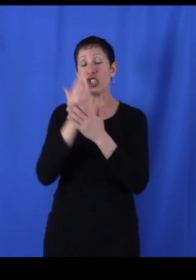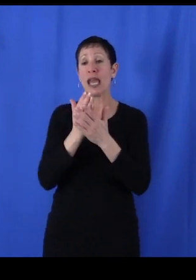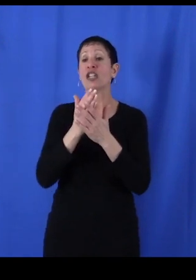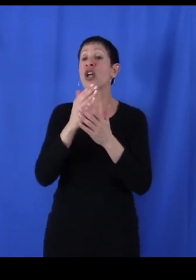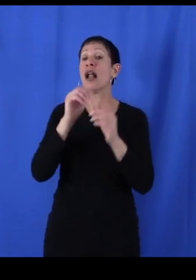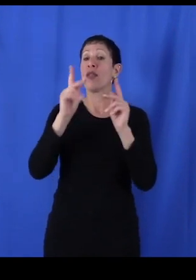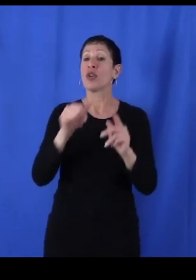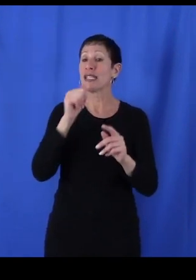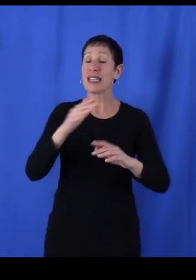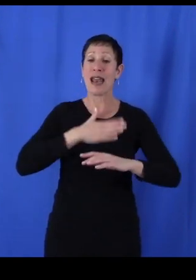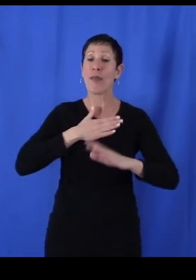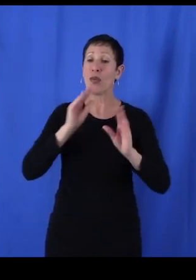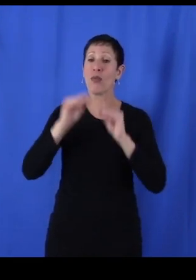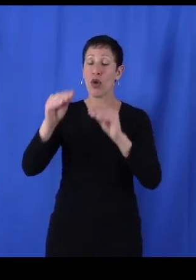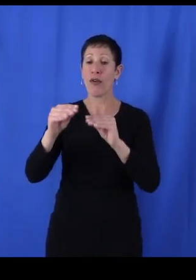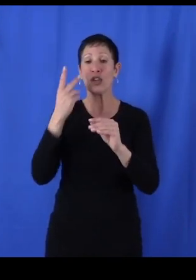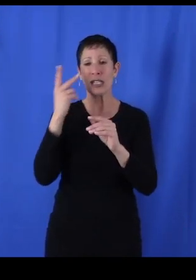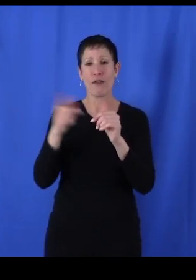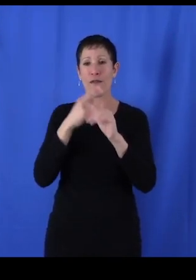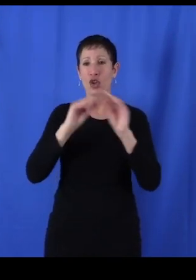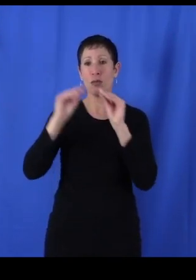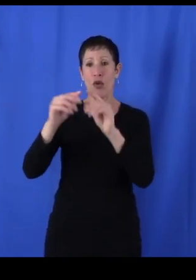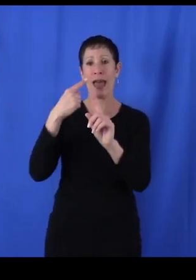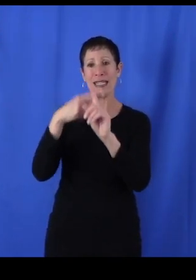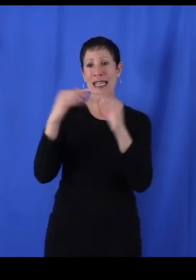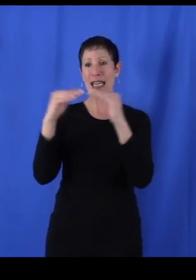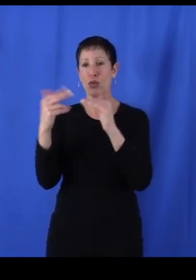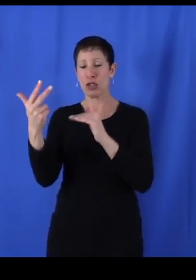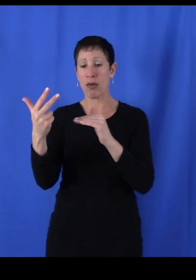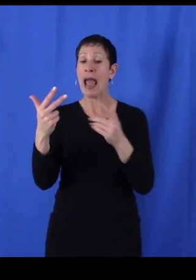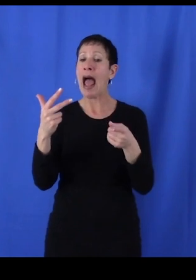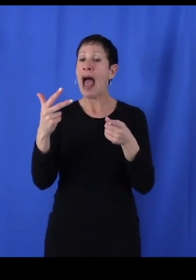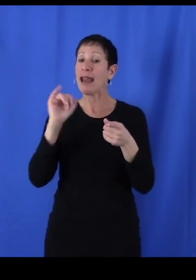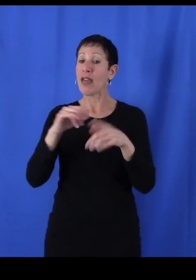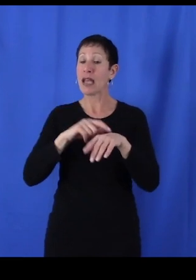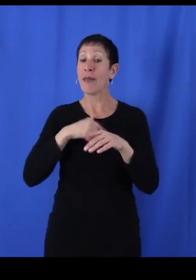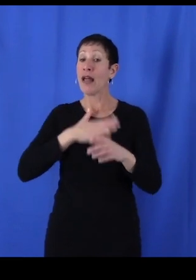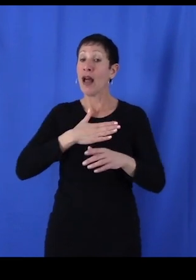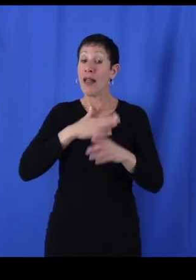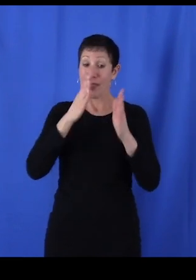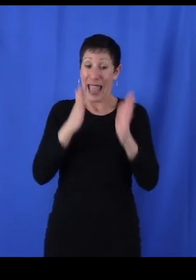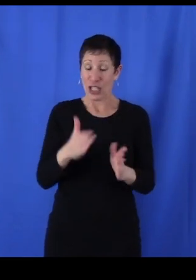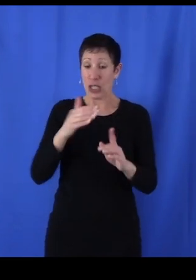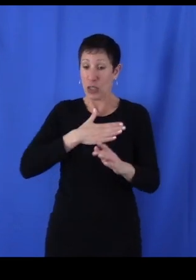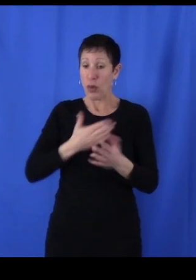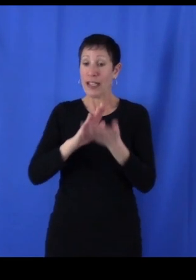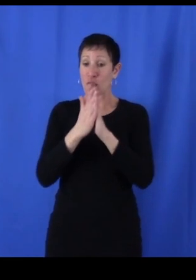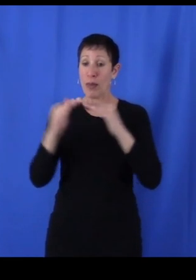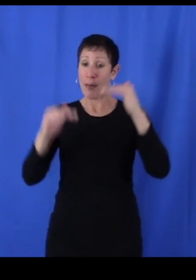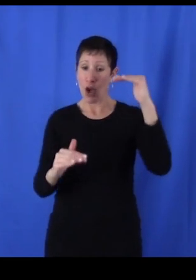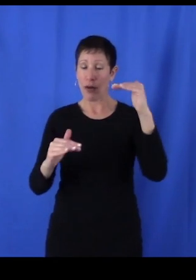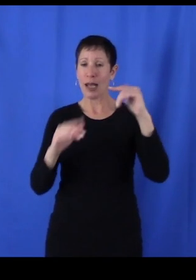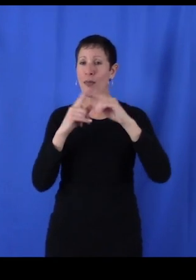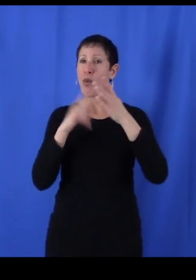at t equals 3. And again, at t equals 3, agents are willing to be in the minority. But what happens is